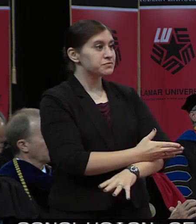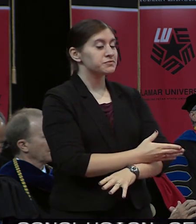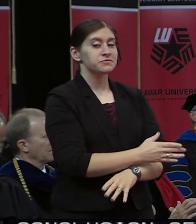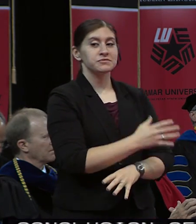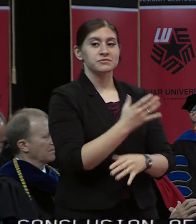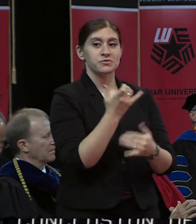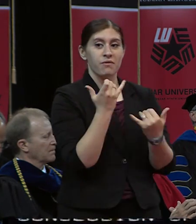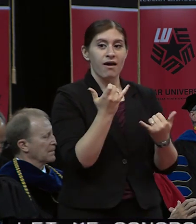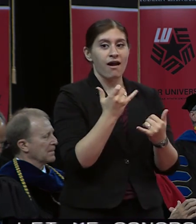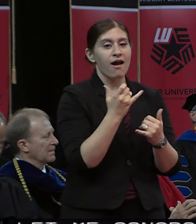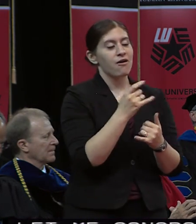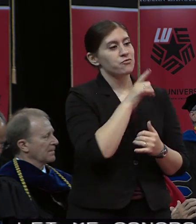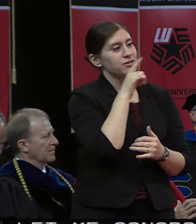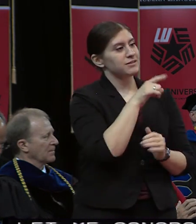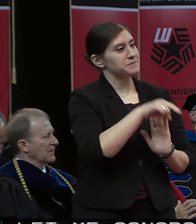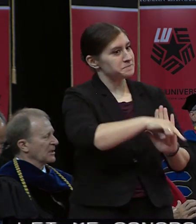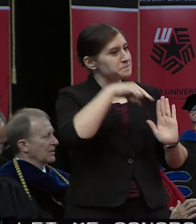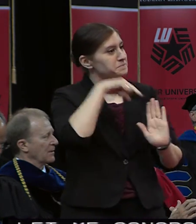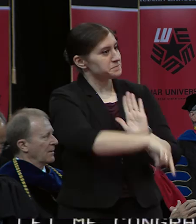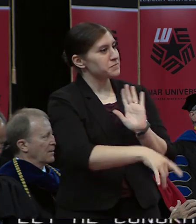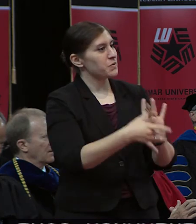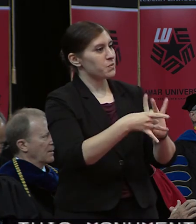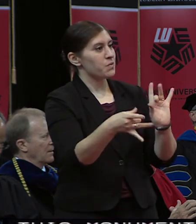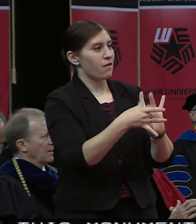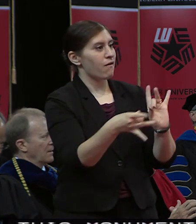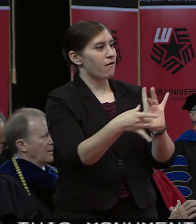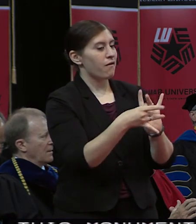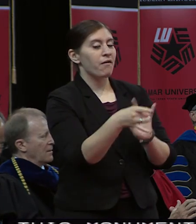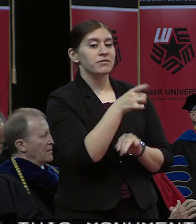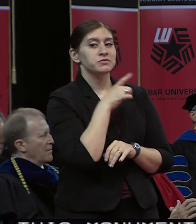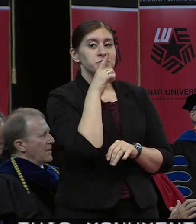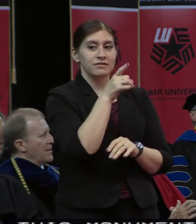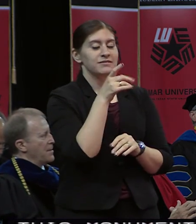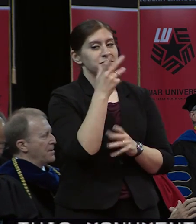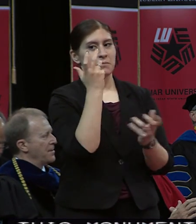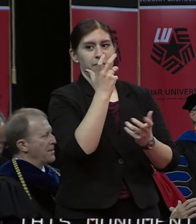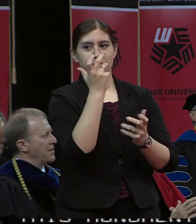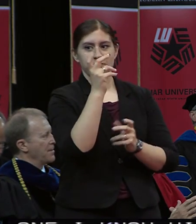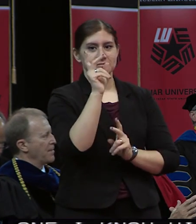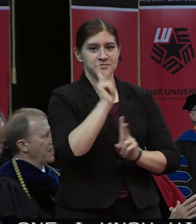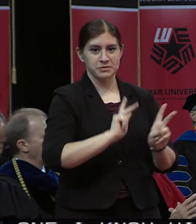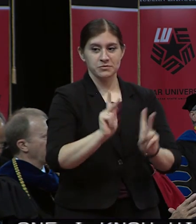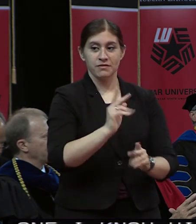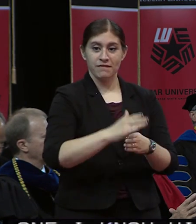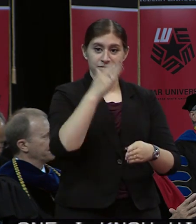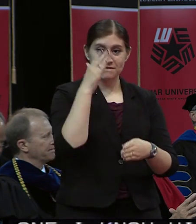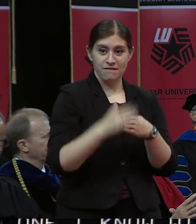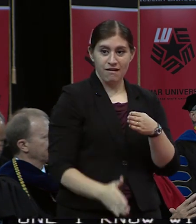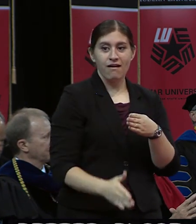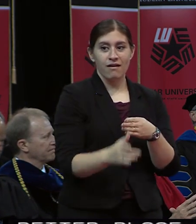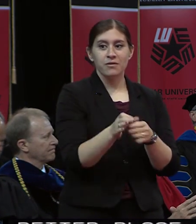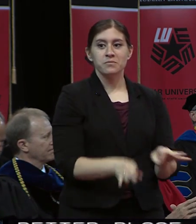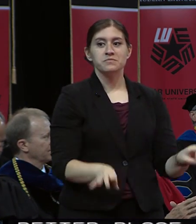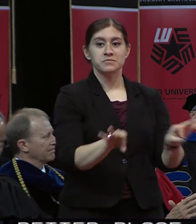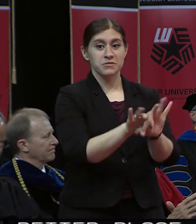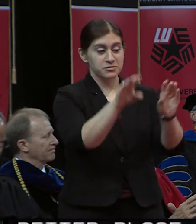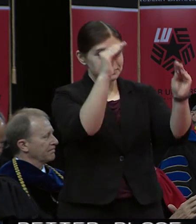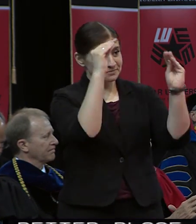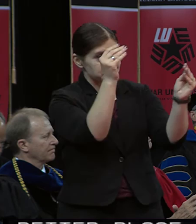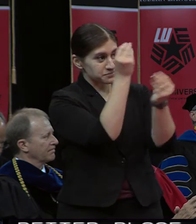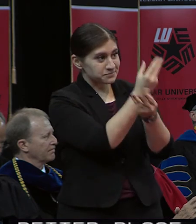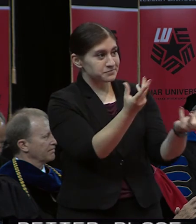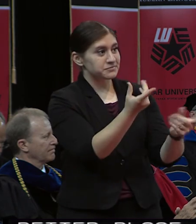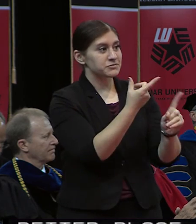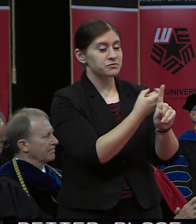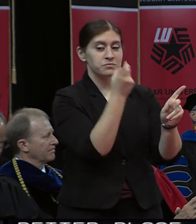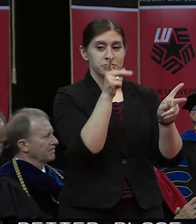these deep, thought-provoking quotes from really, truly remarkable individuals, the final and perhaps most instructive comes from